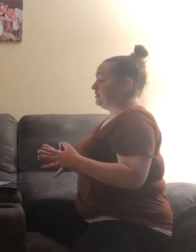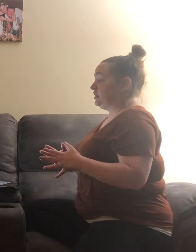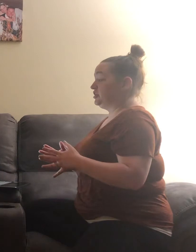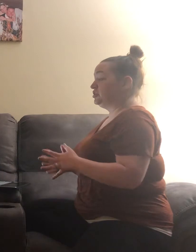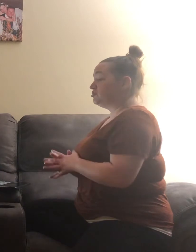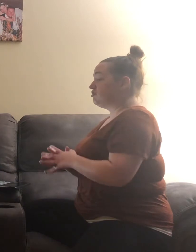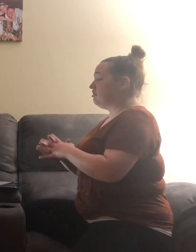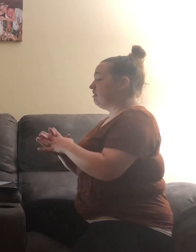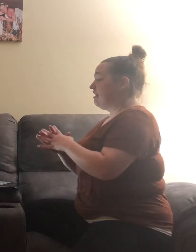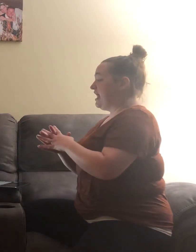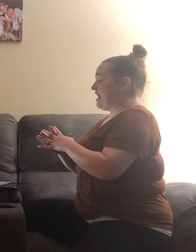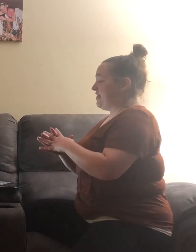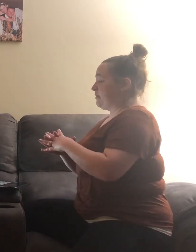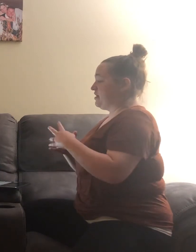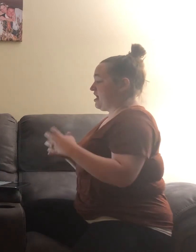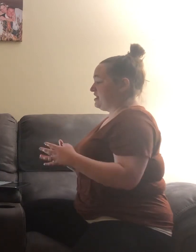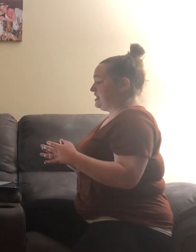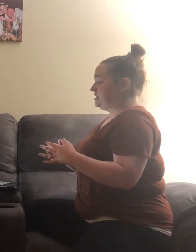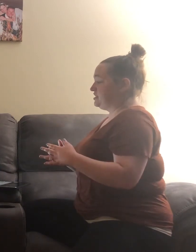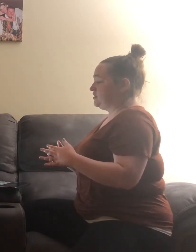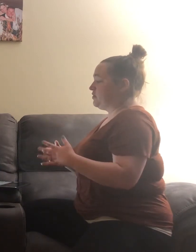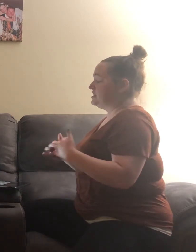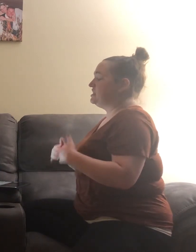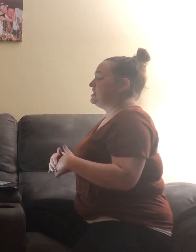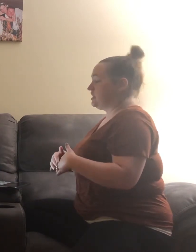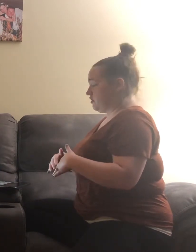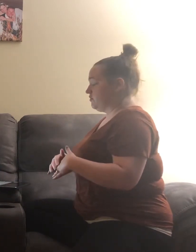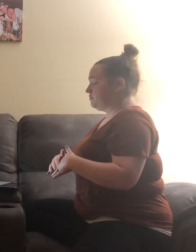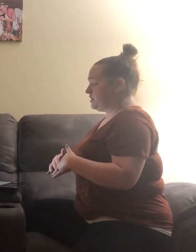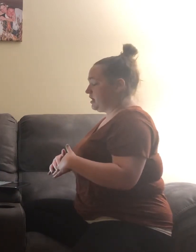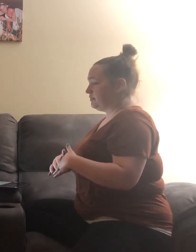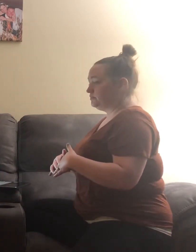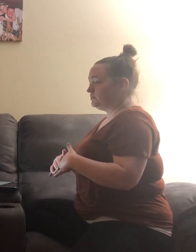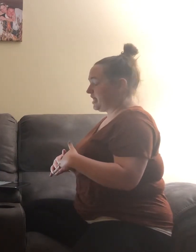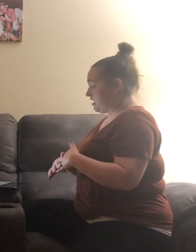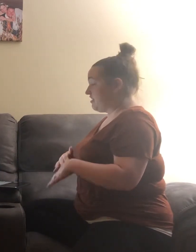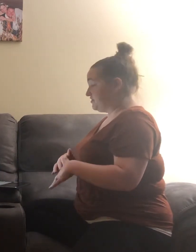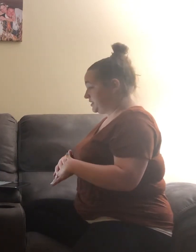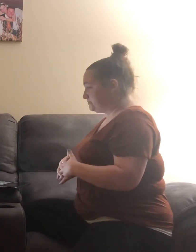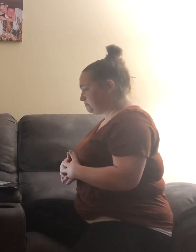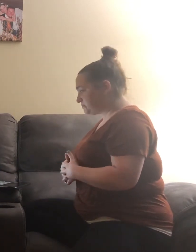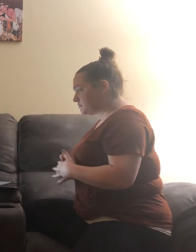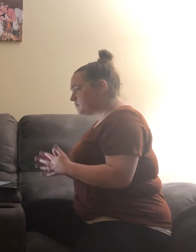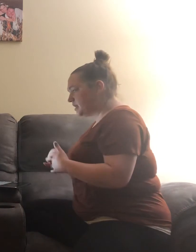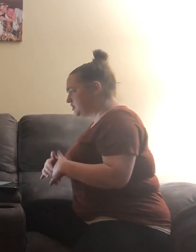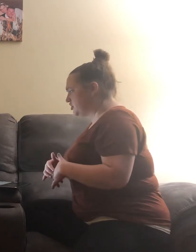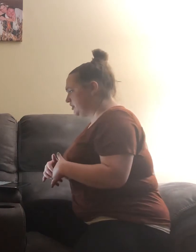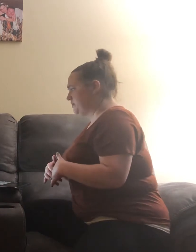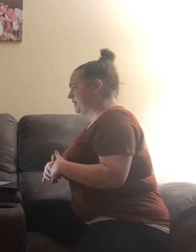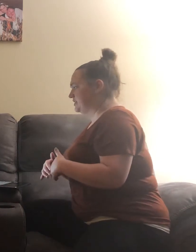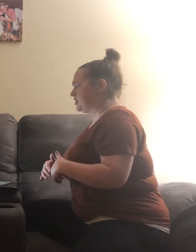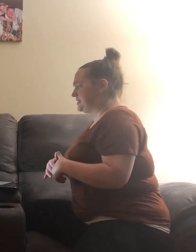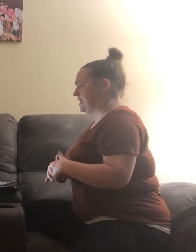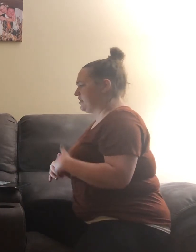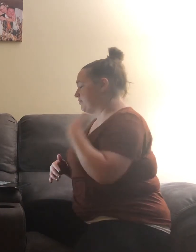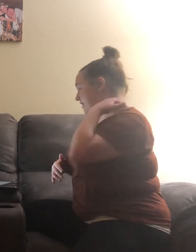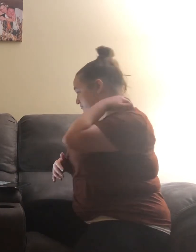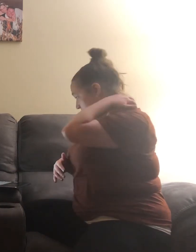good control and that we're not needing to go into the yellow that often. And certainly we want to try to stay out of the red if